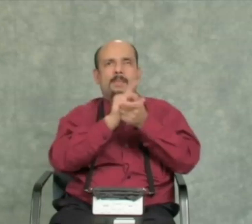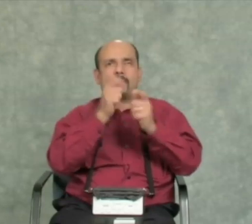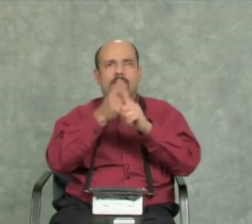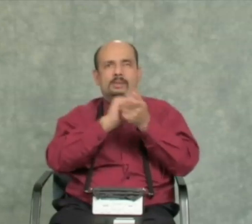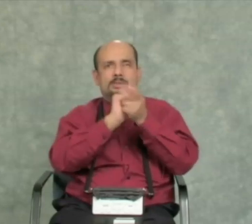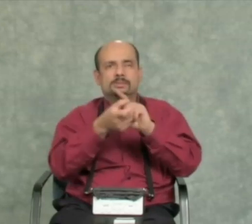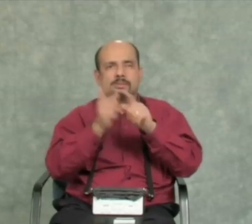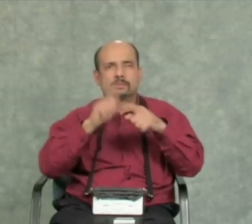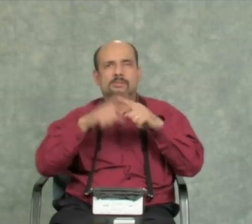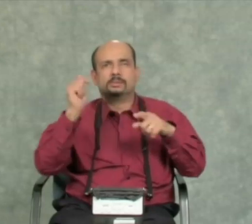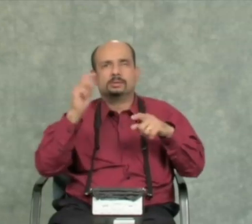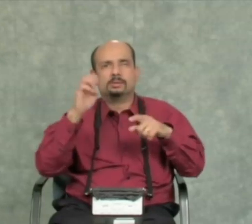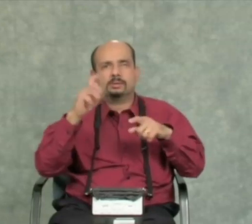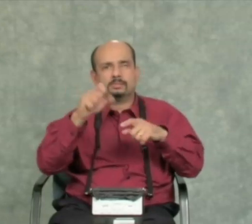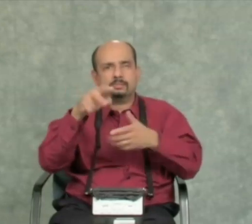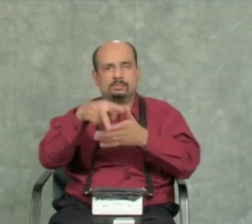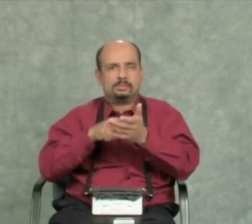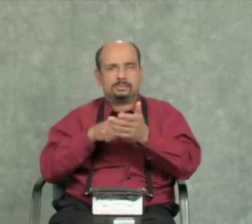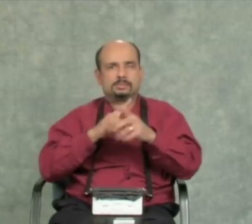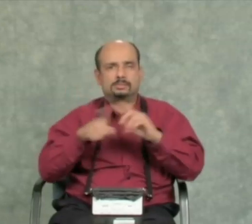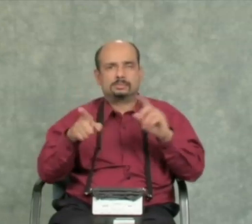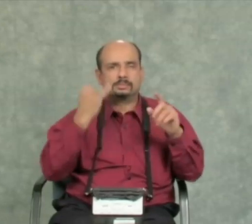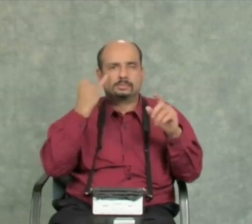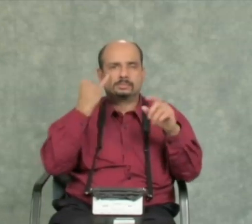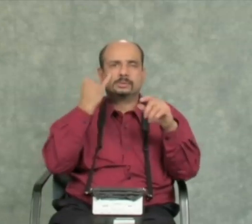It's really cool. You can talk and then it translates it.